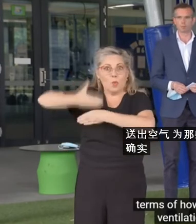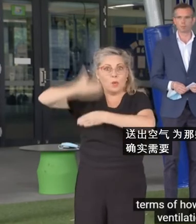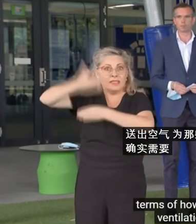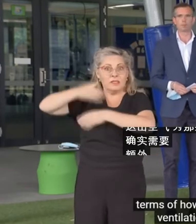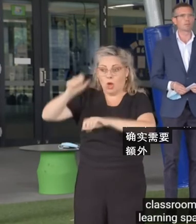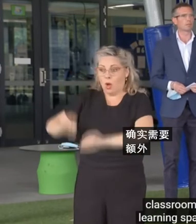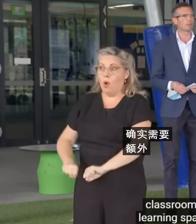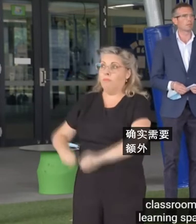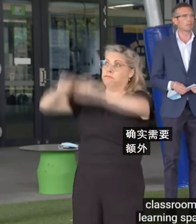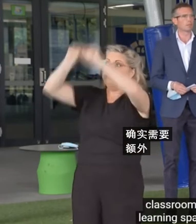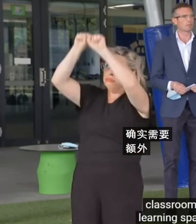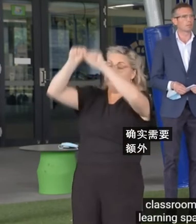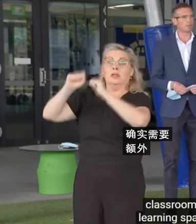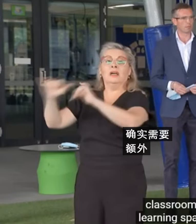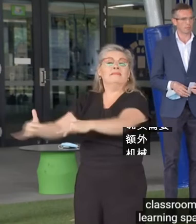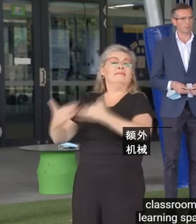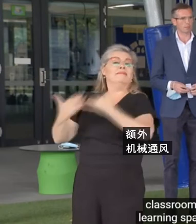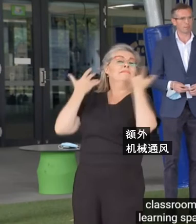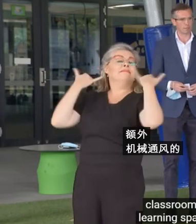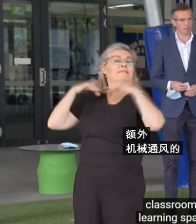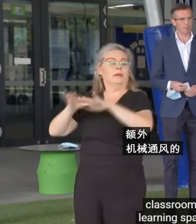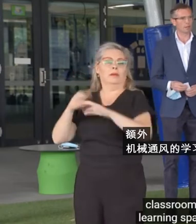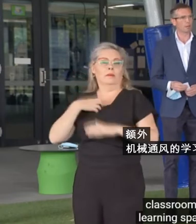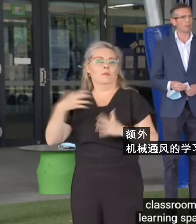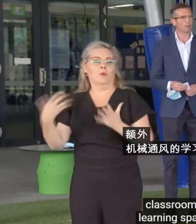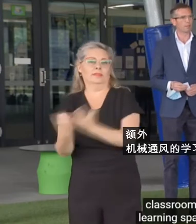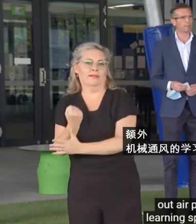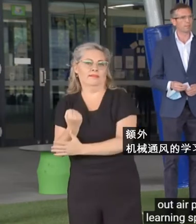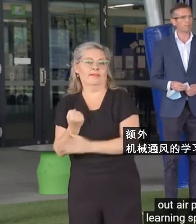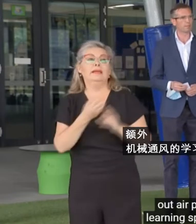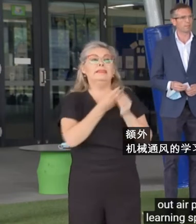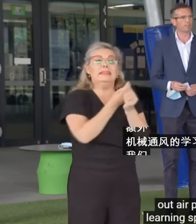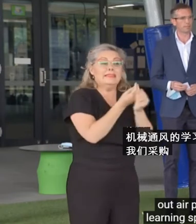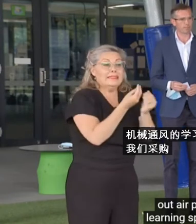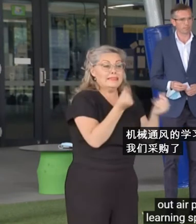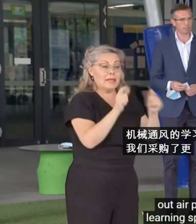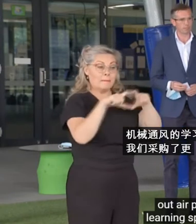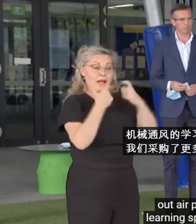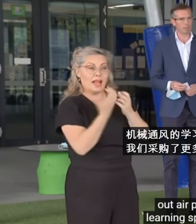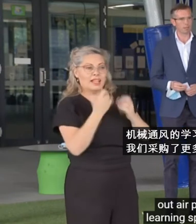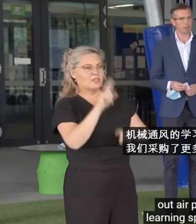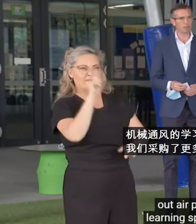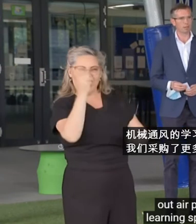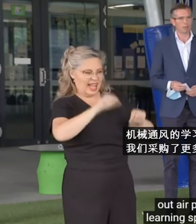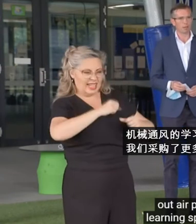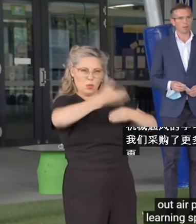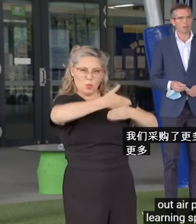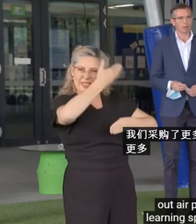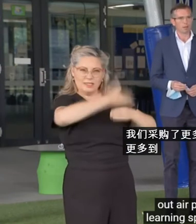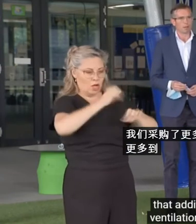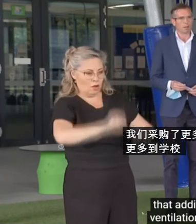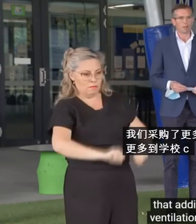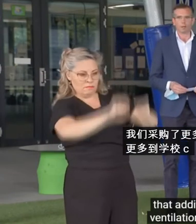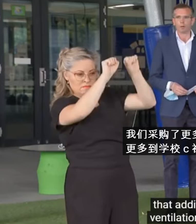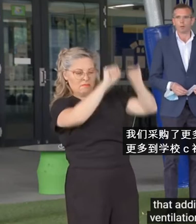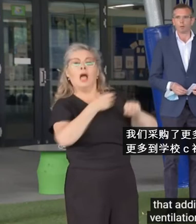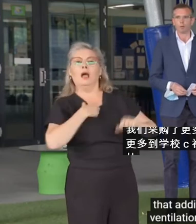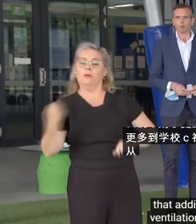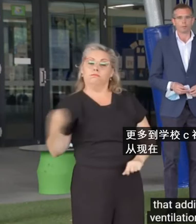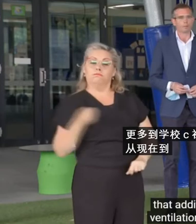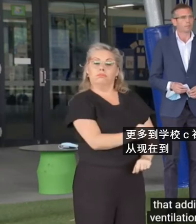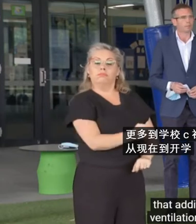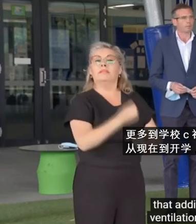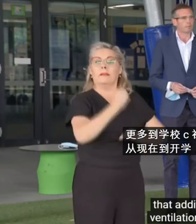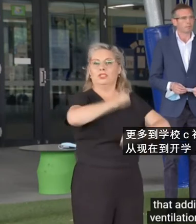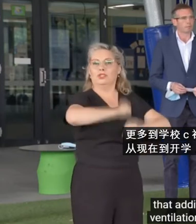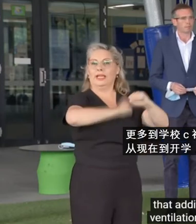spaces that did need that additional mechanical ventilation. Over the summer break, we've procured more. We've sent more out to school communities,